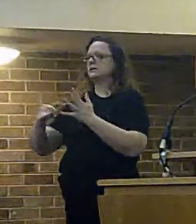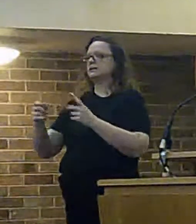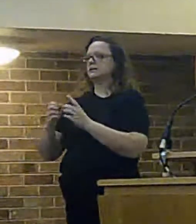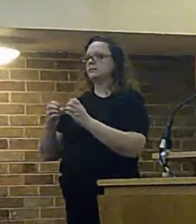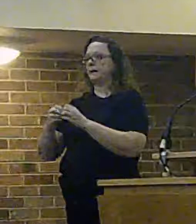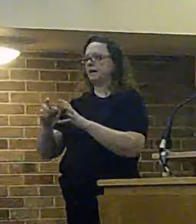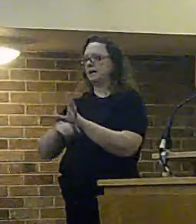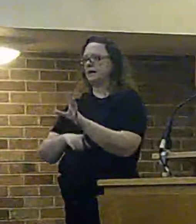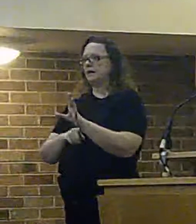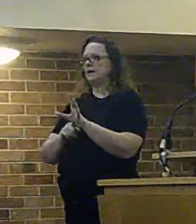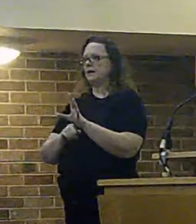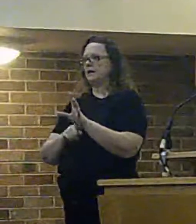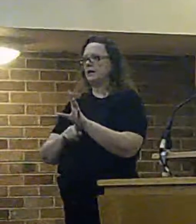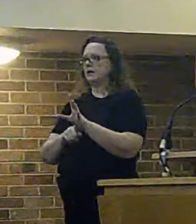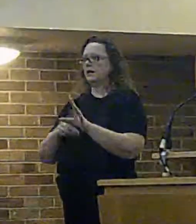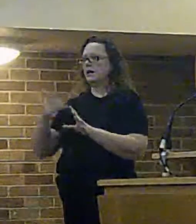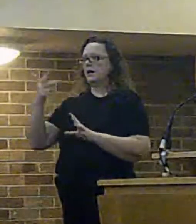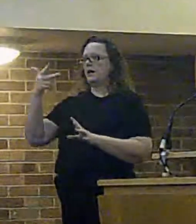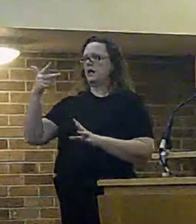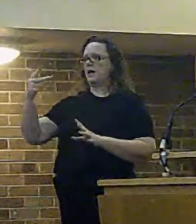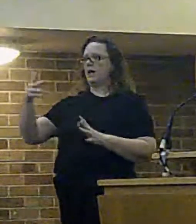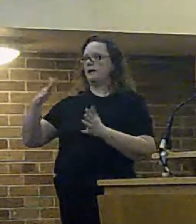station.